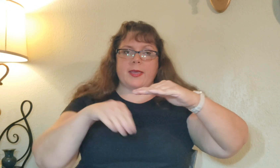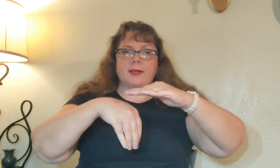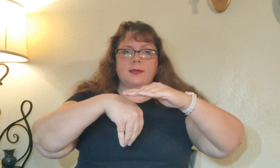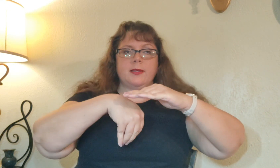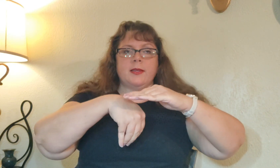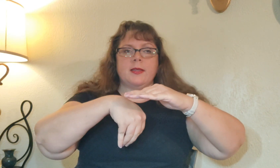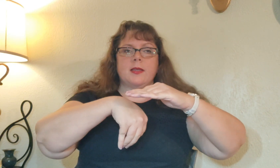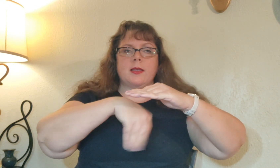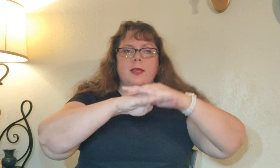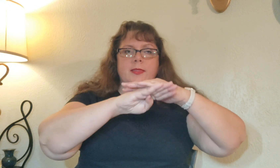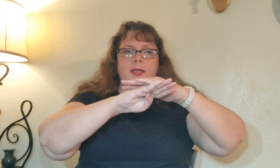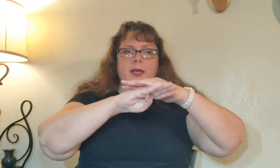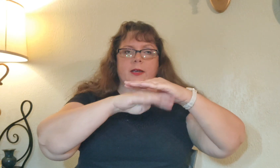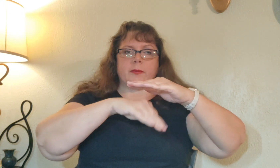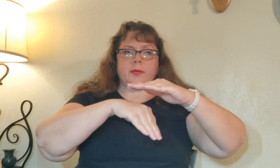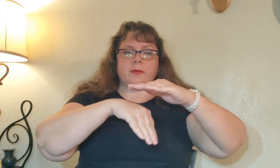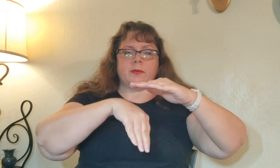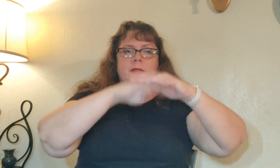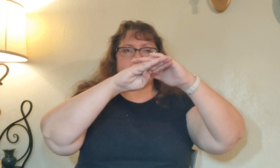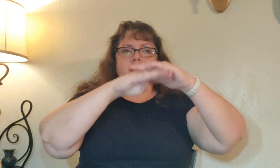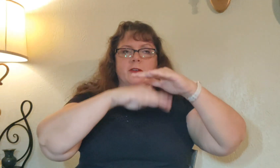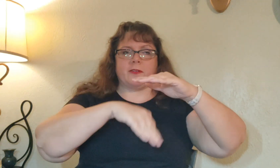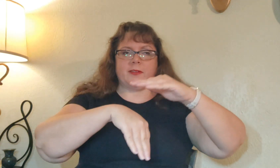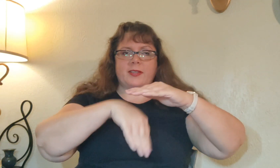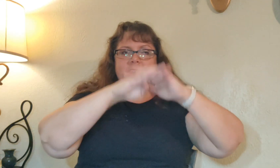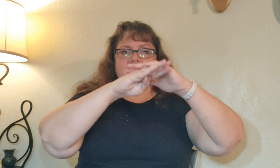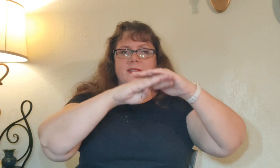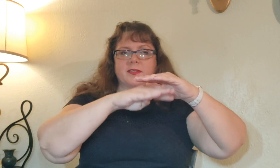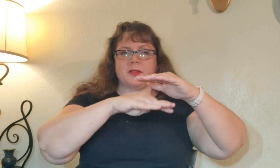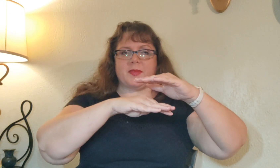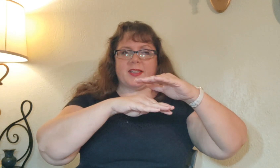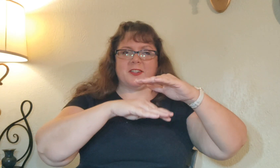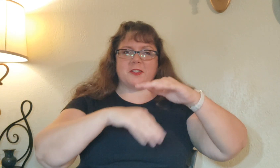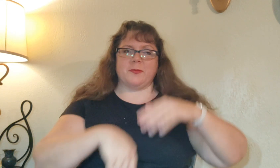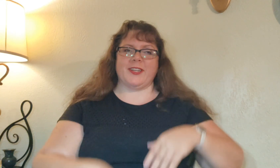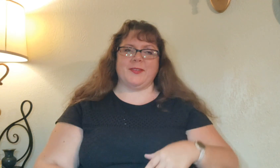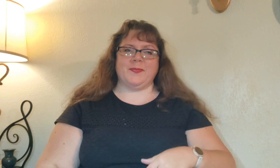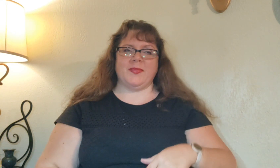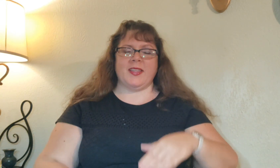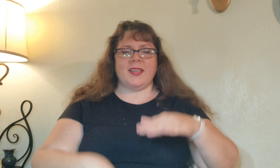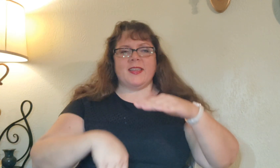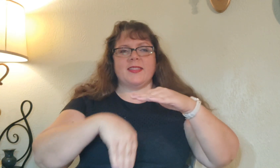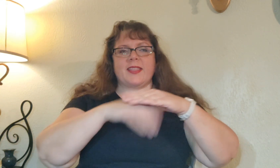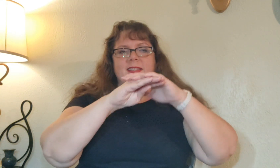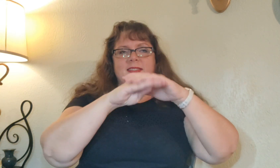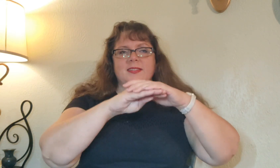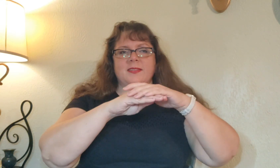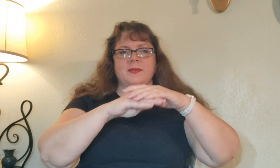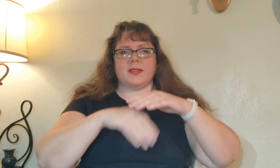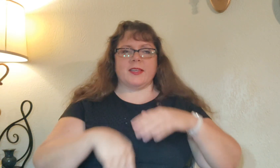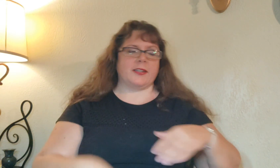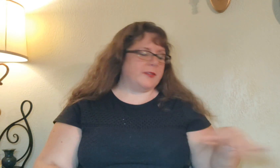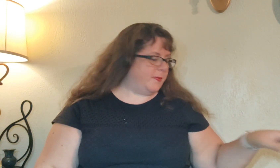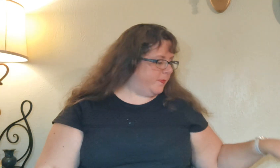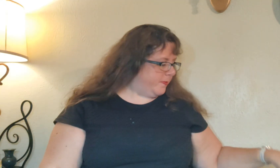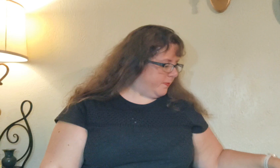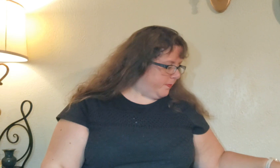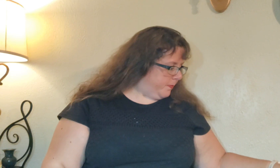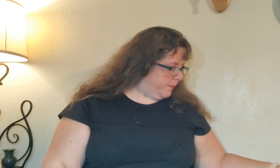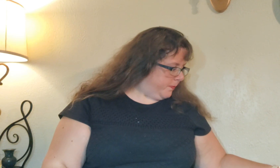hand, and then up, like you're kicking something out of your way, and that's kick.